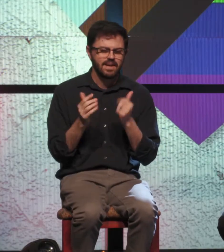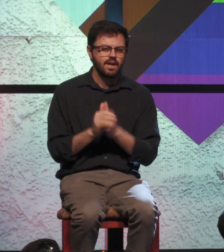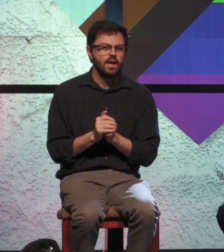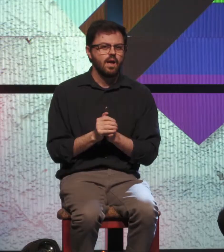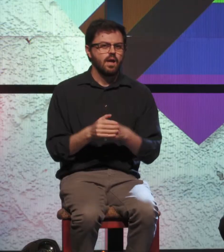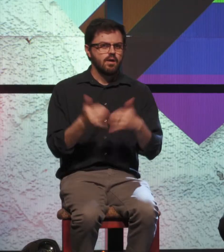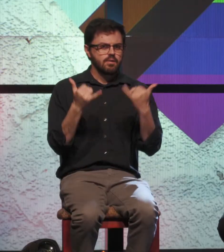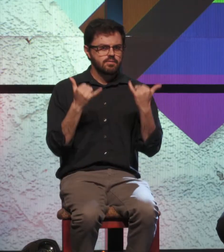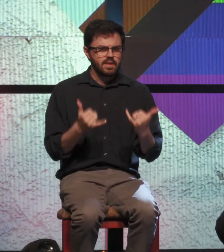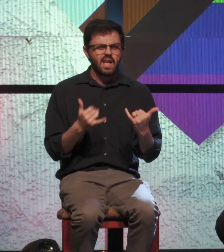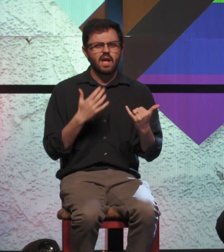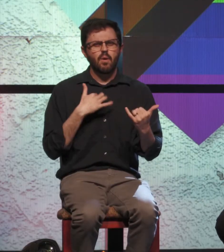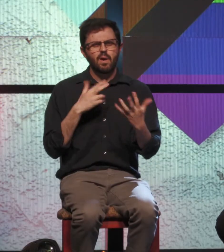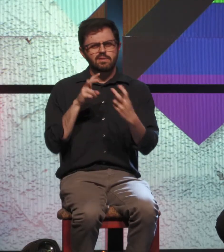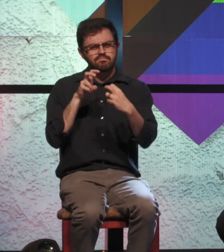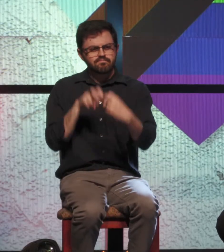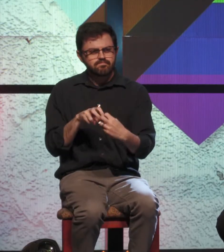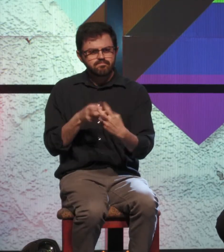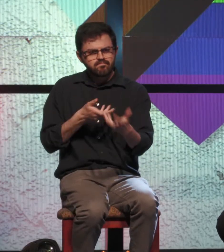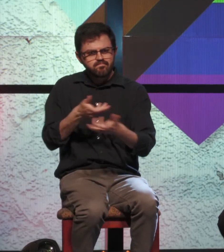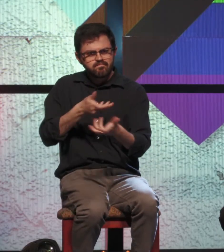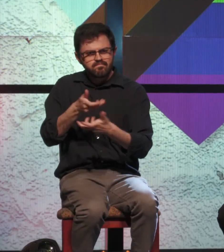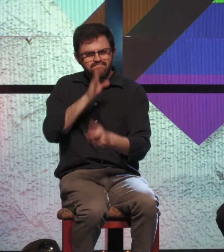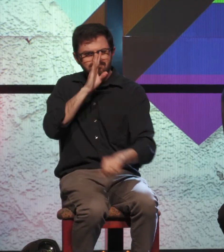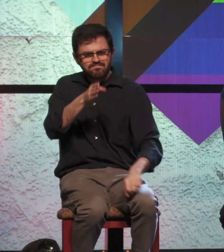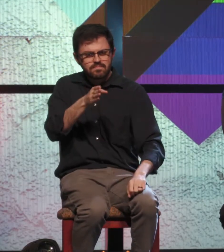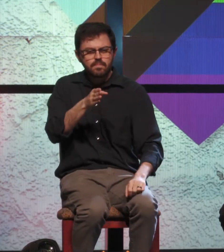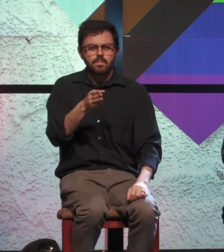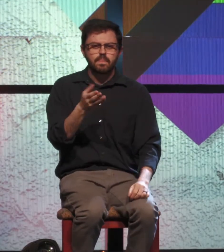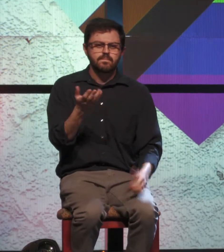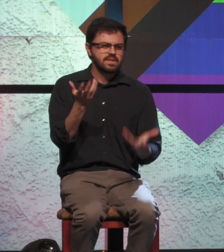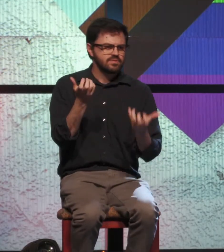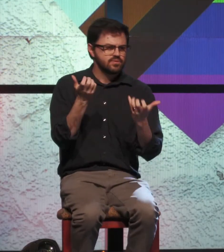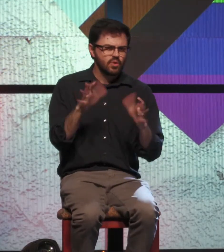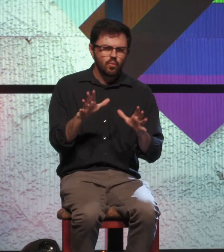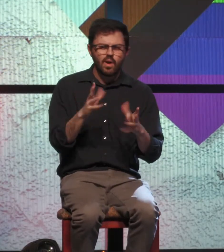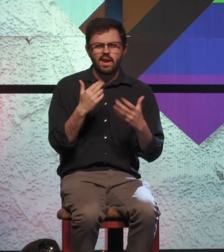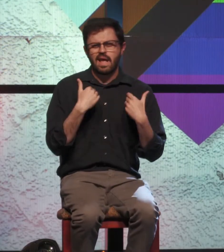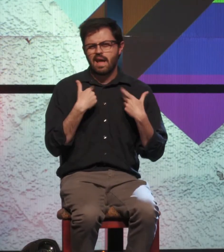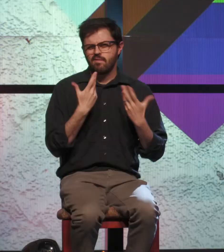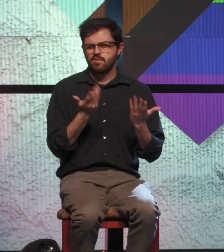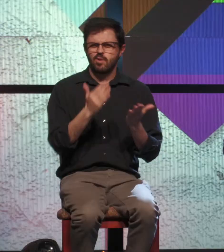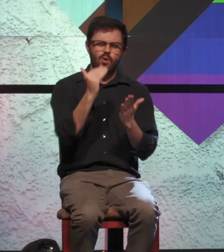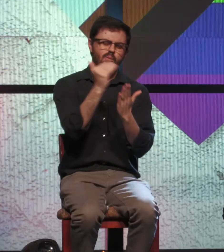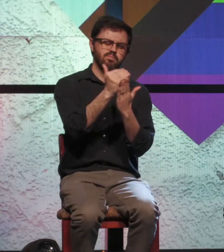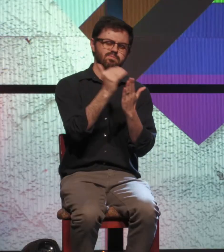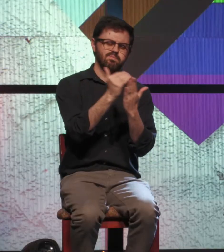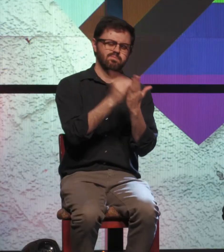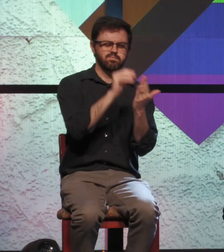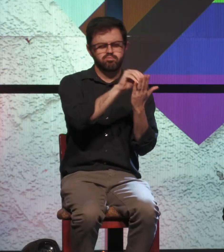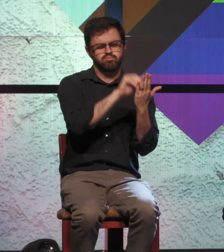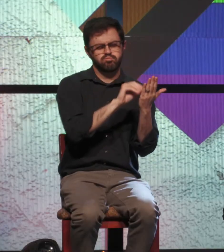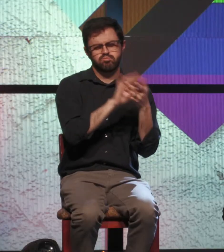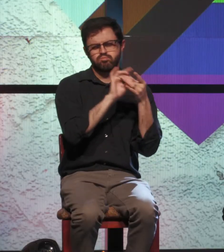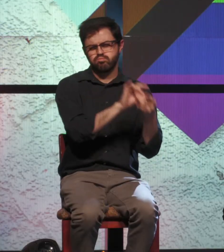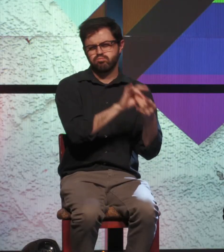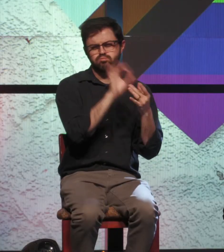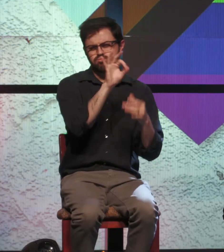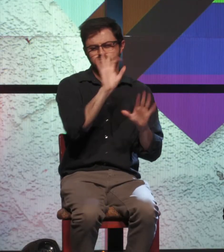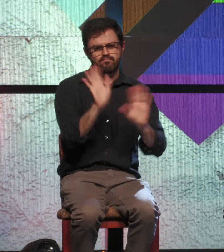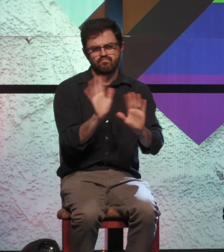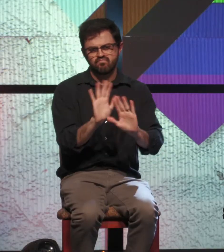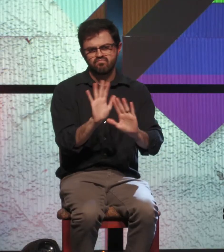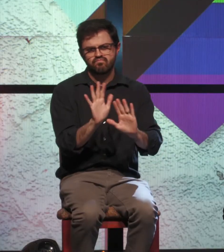a little heart-to-heart conversation. Is that okay? I really didn't want to do talk notes today because I wanted to just be able to, I think,